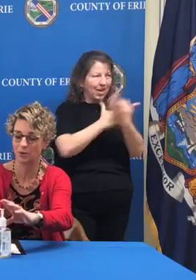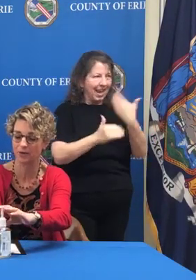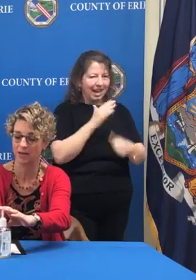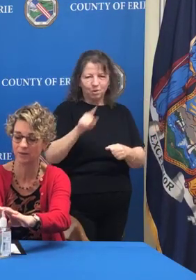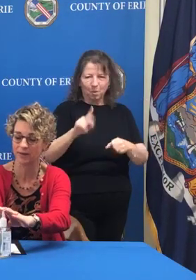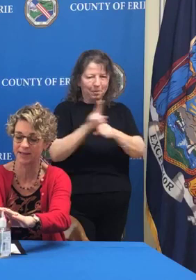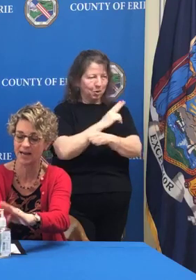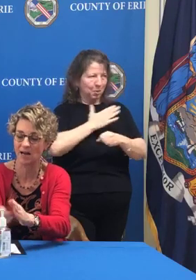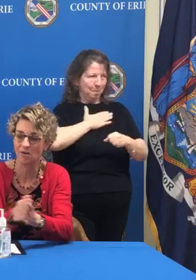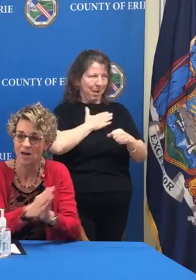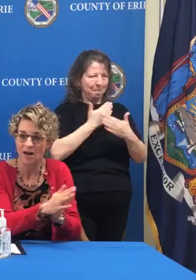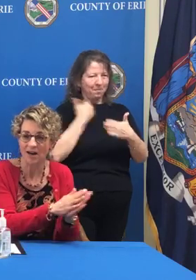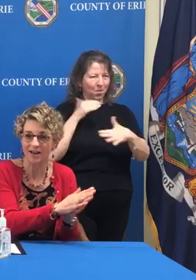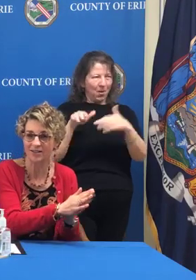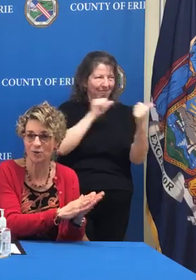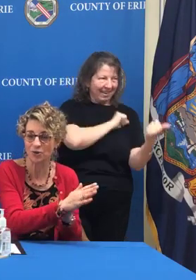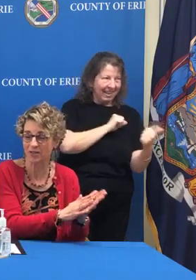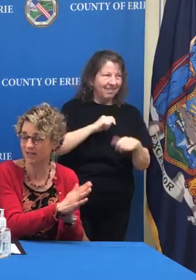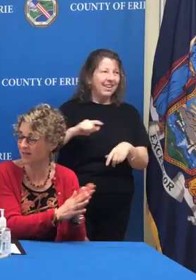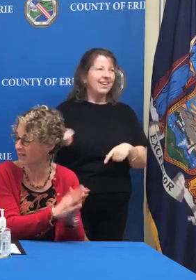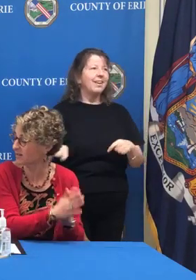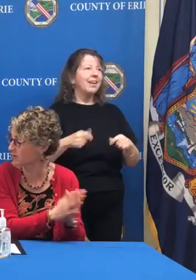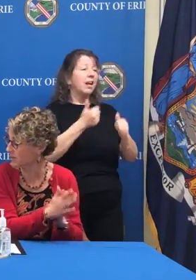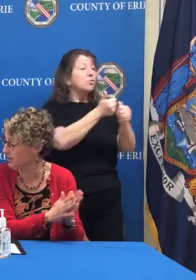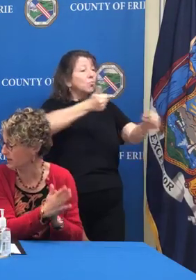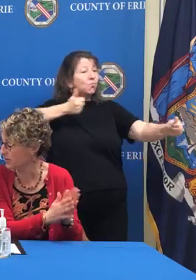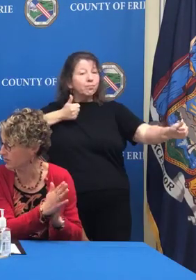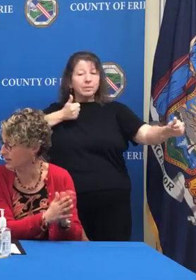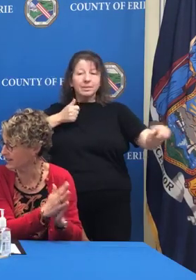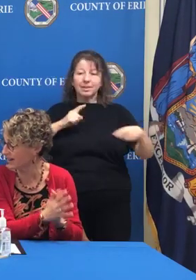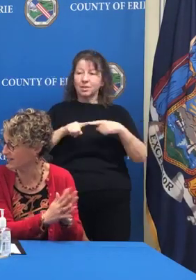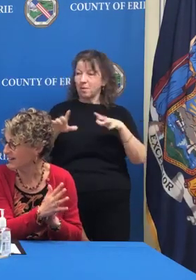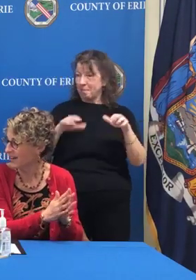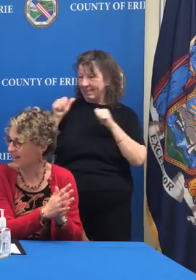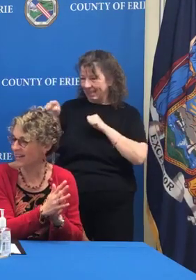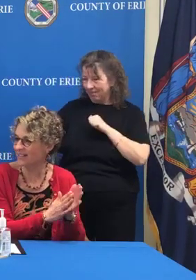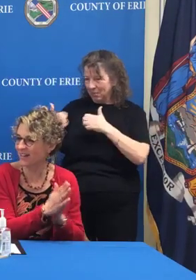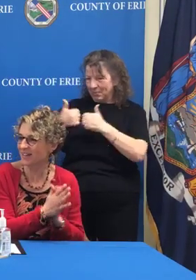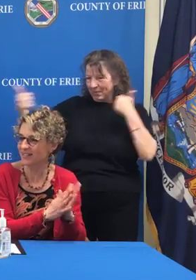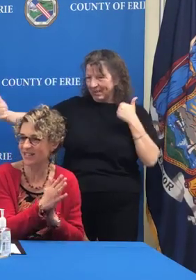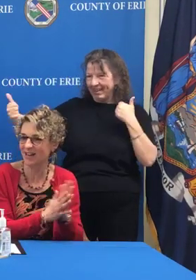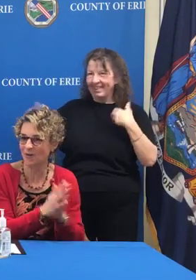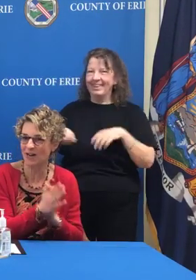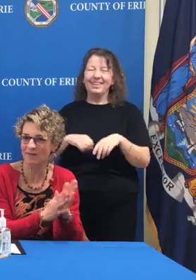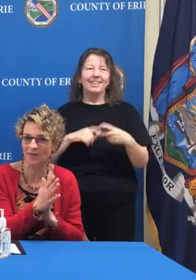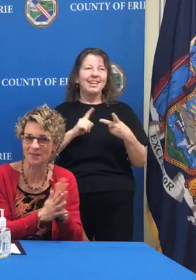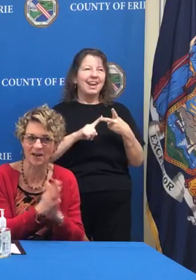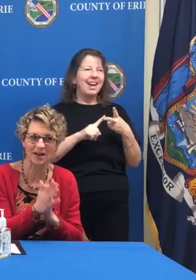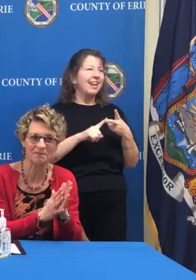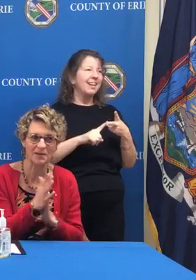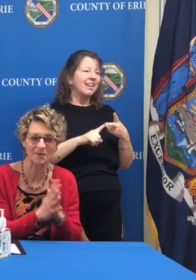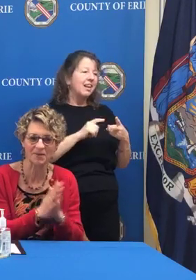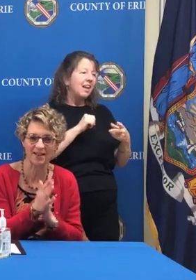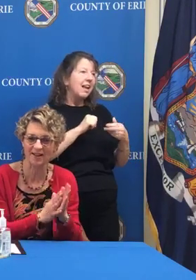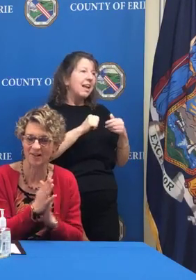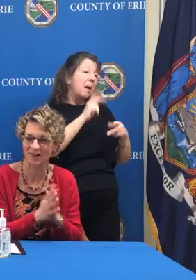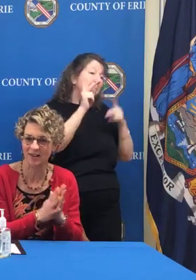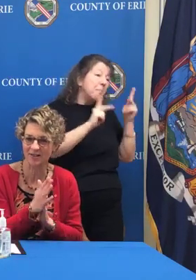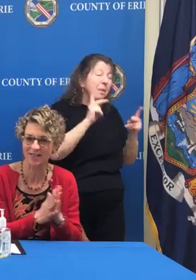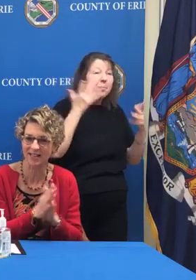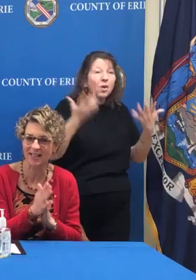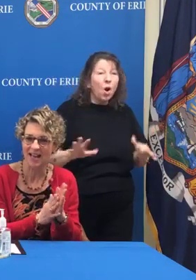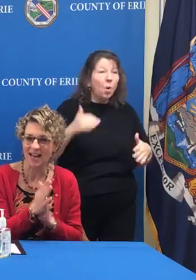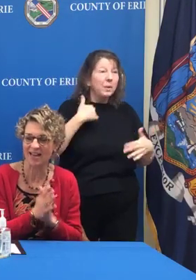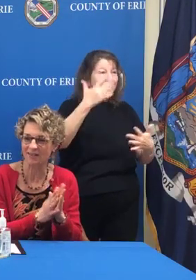some Purell right now. Social distancing, so I'm going to leave you right now. Okay. And staying away from people that